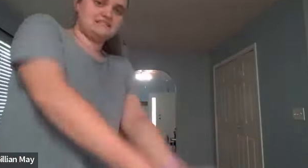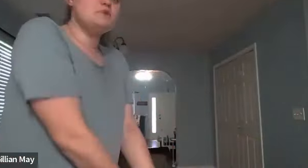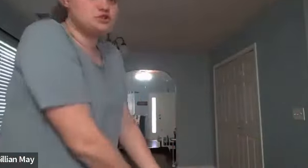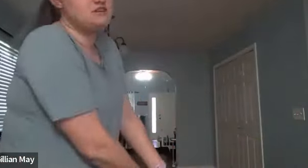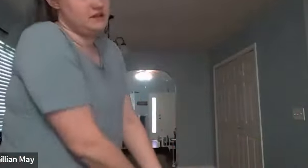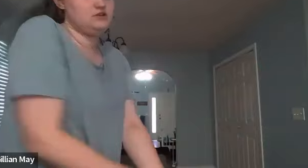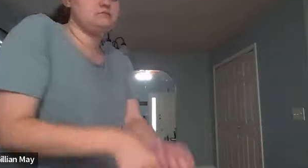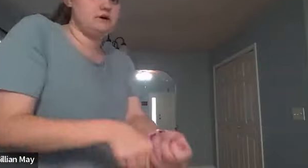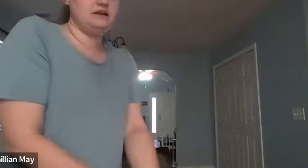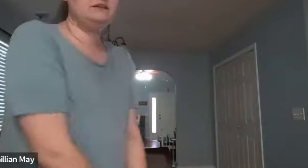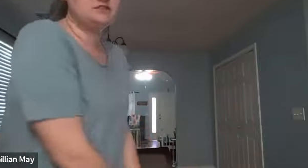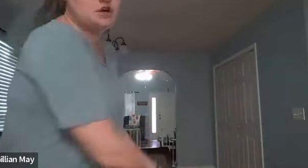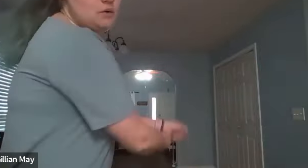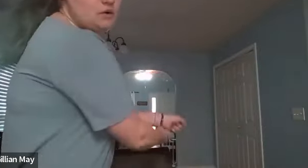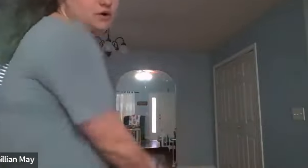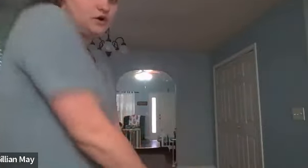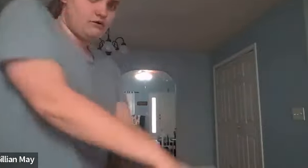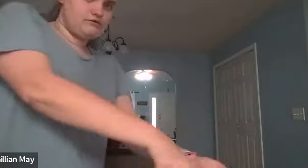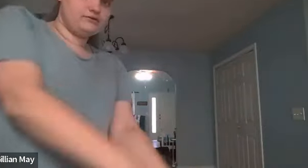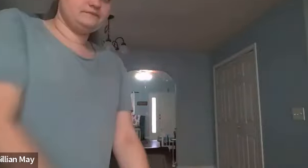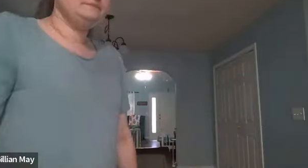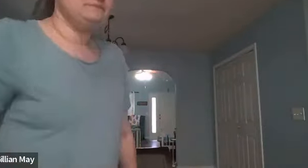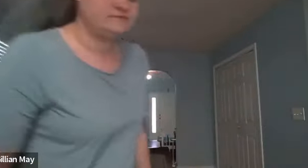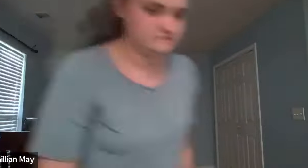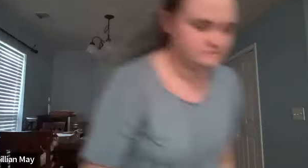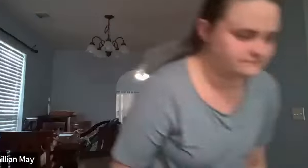the motion of like you're putting. So golf.